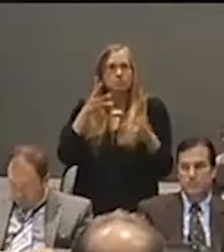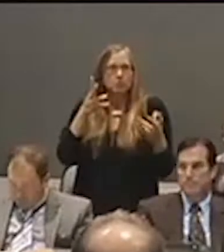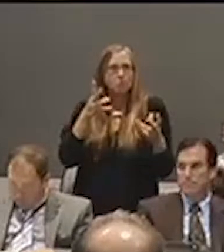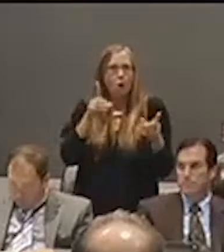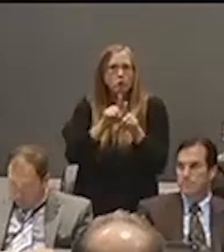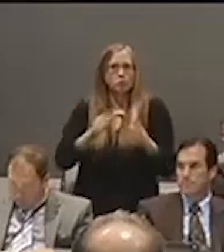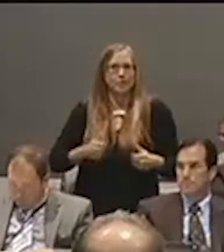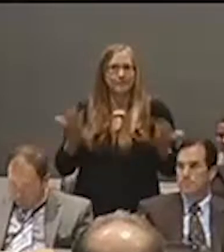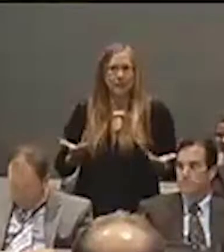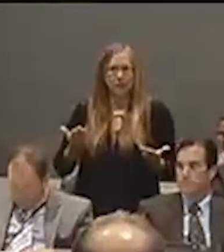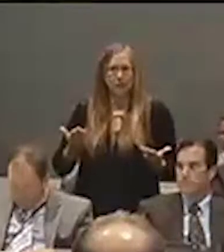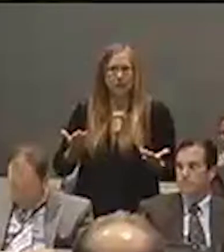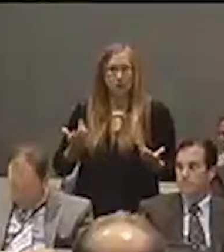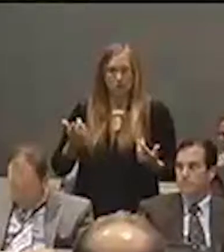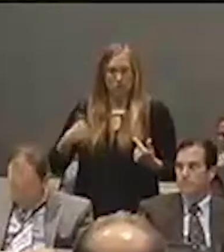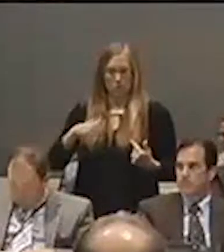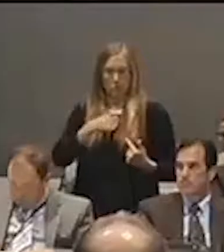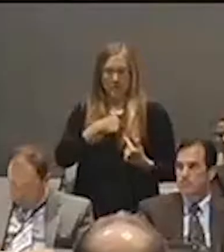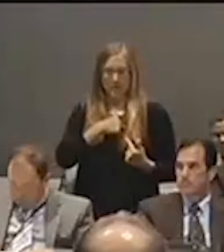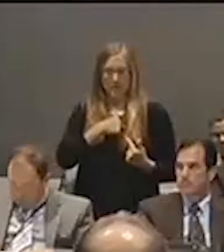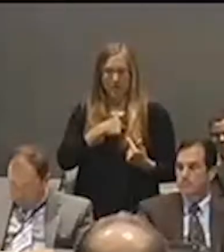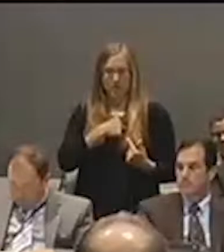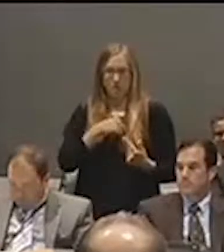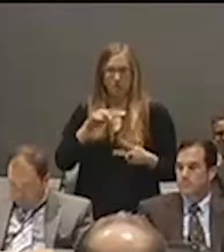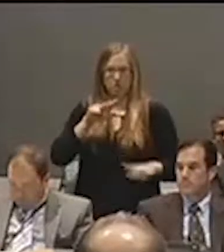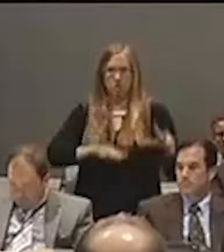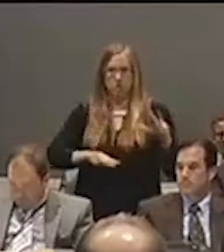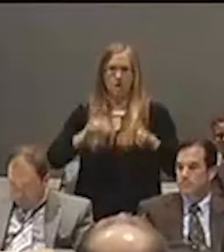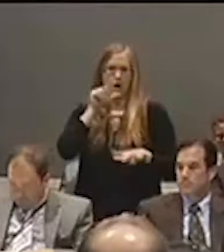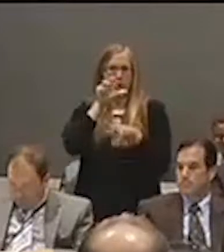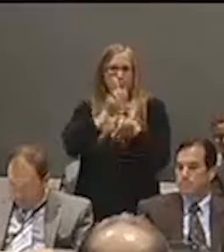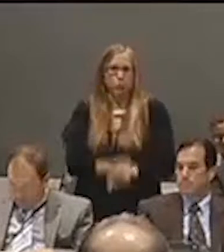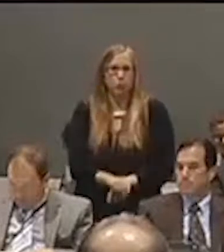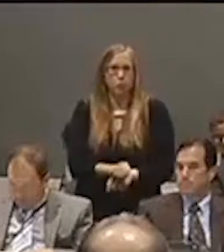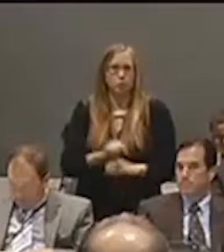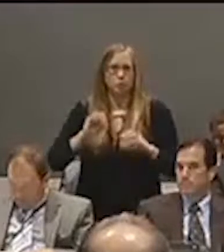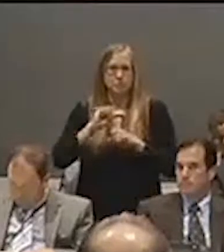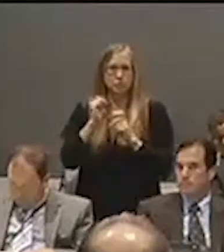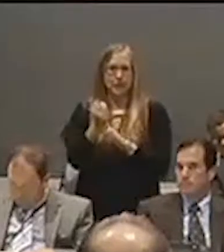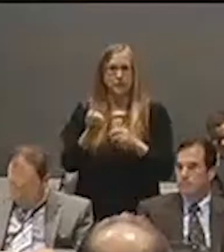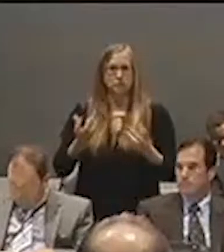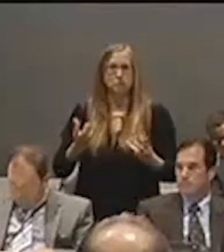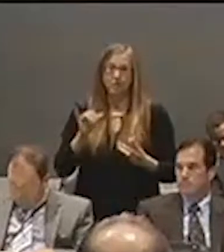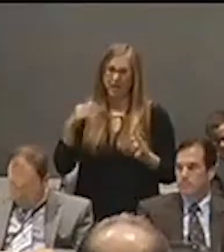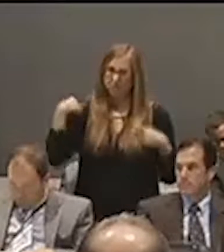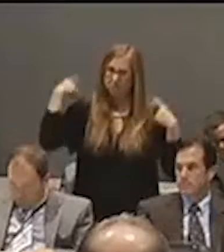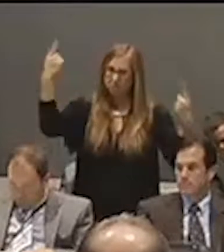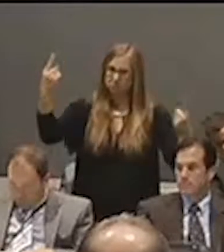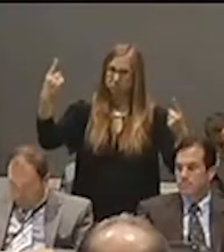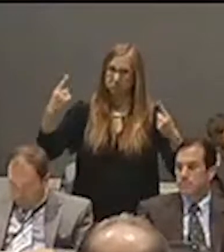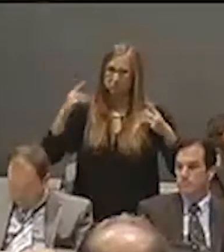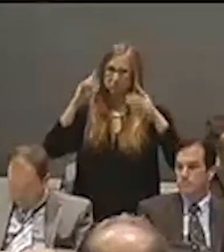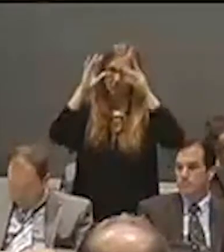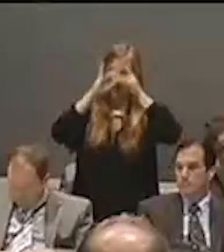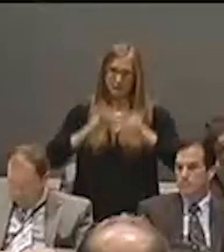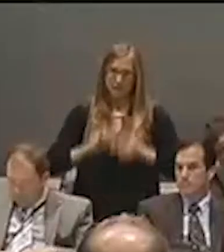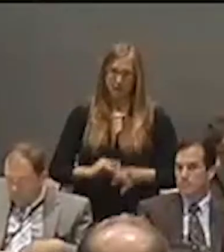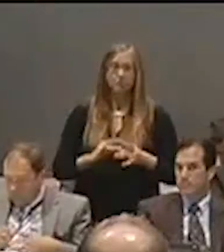stories. We are not. We are not used to being in the situation. So that has always been brought up. I'm glad to hear